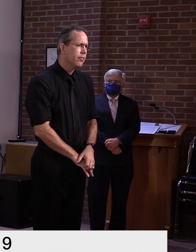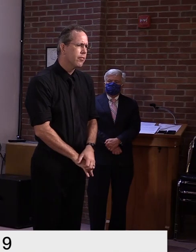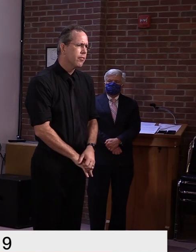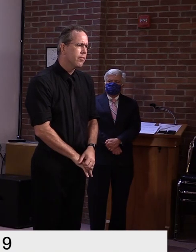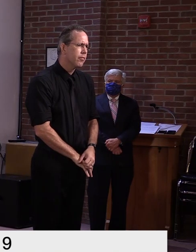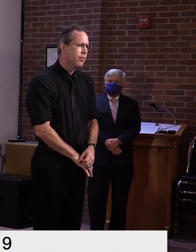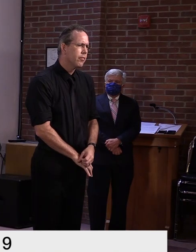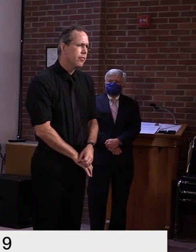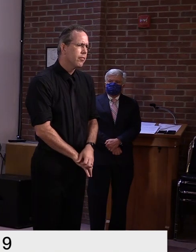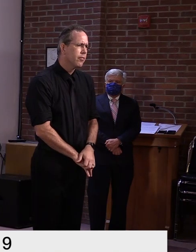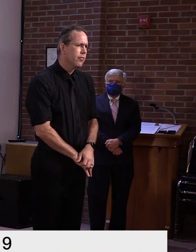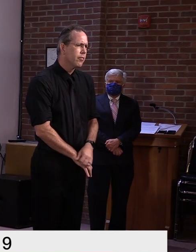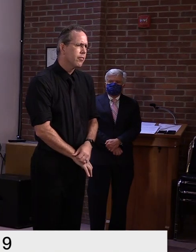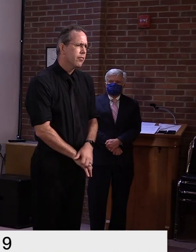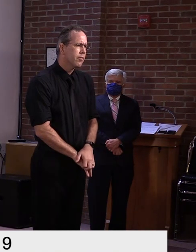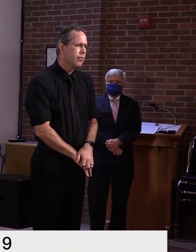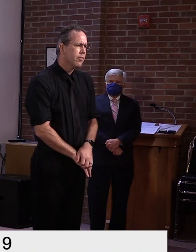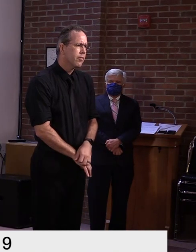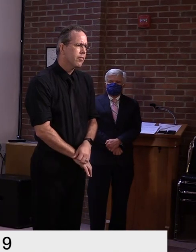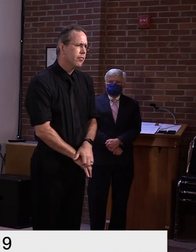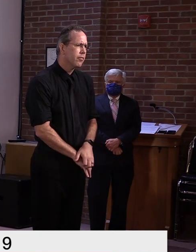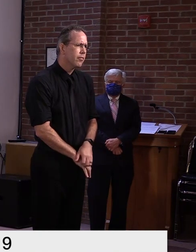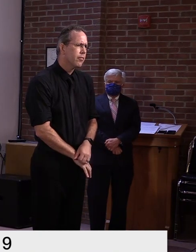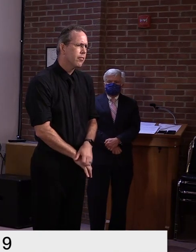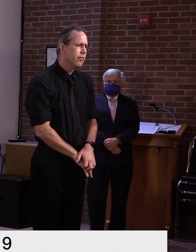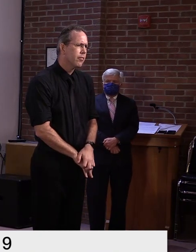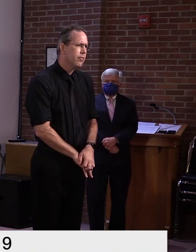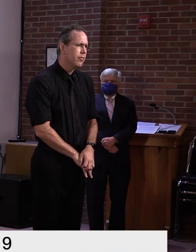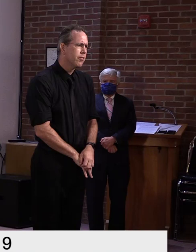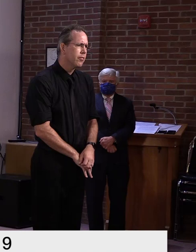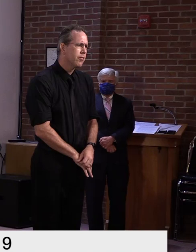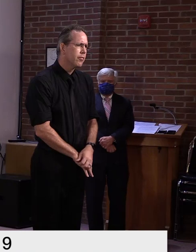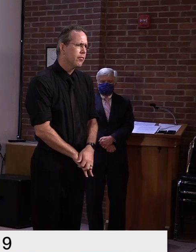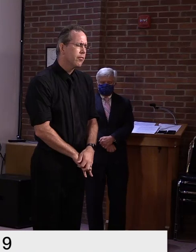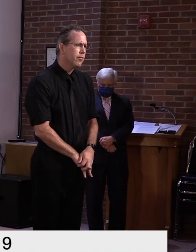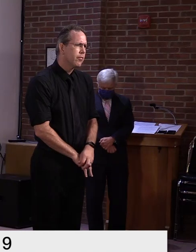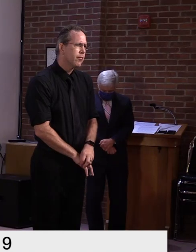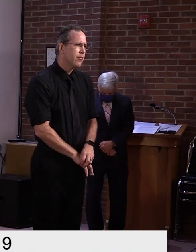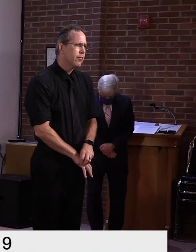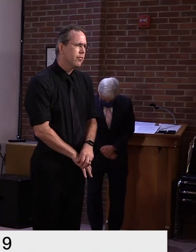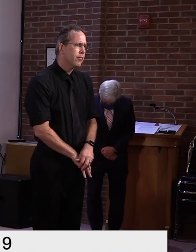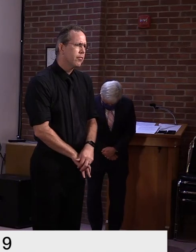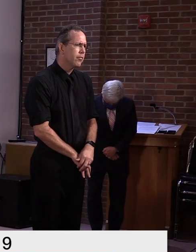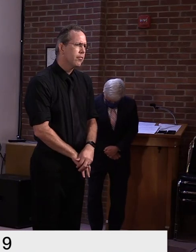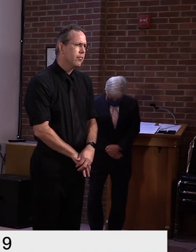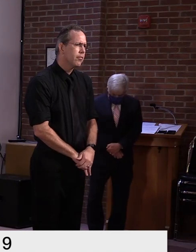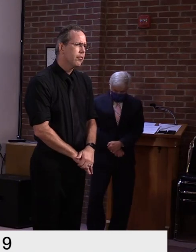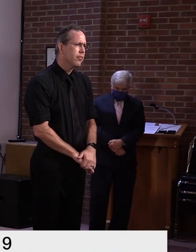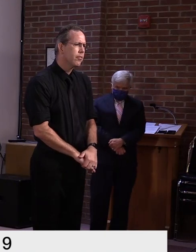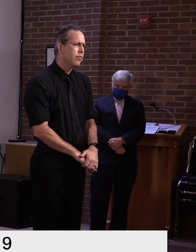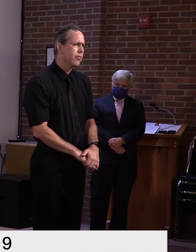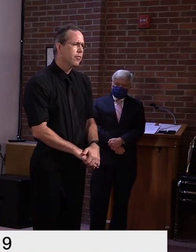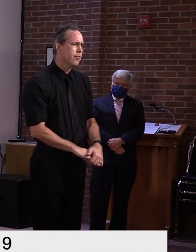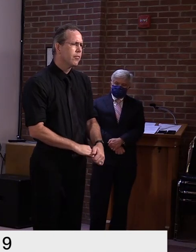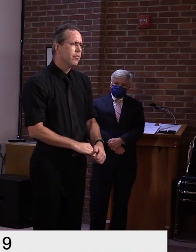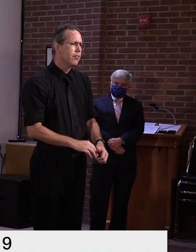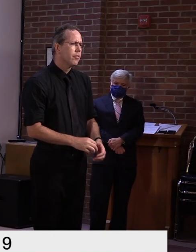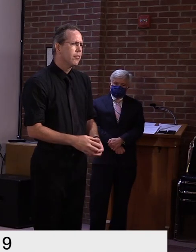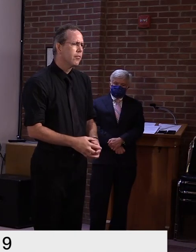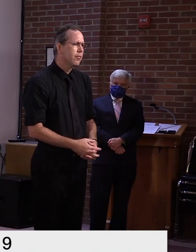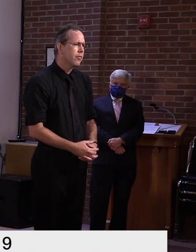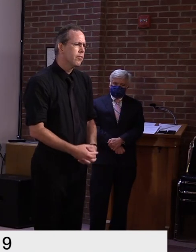order to take care of public safety issues. I believe there was an incident where they actually had to call the fire department